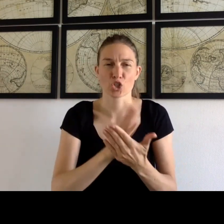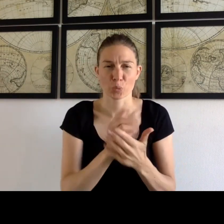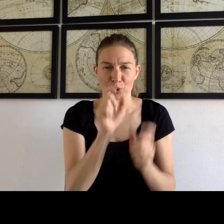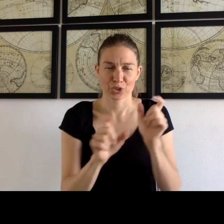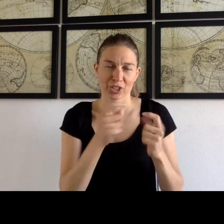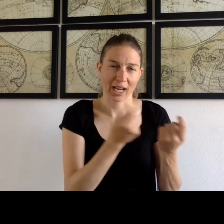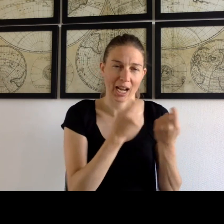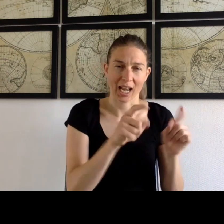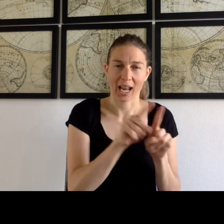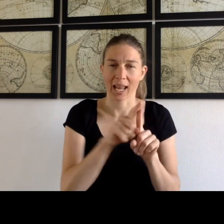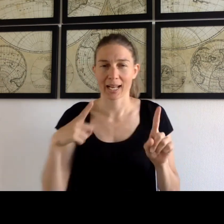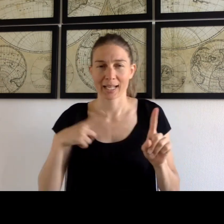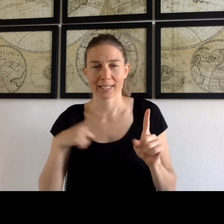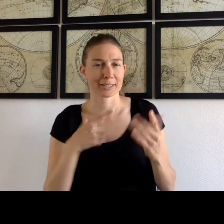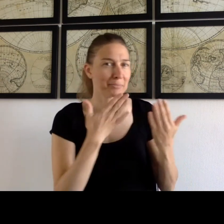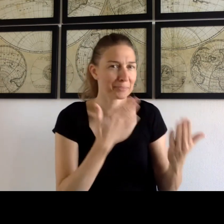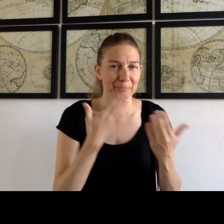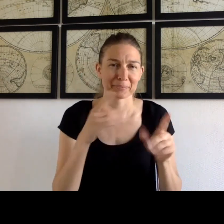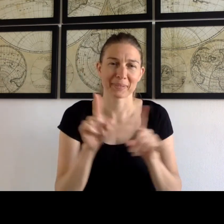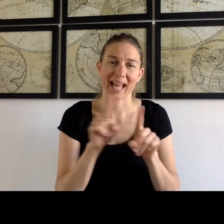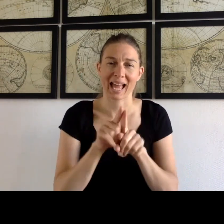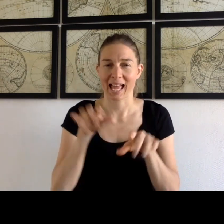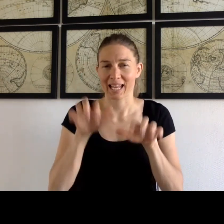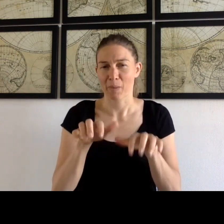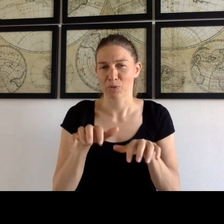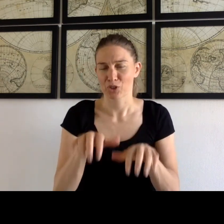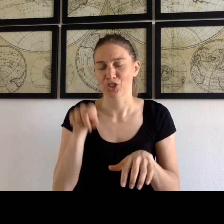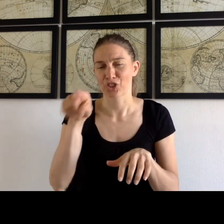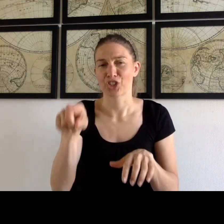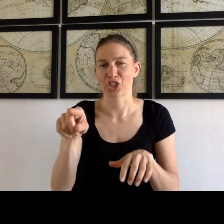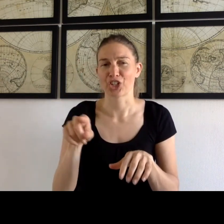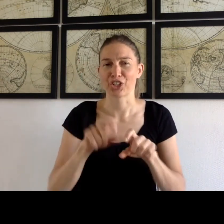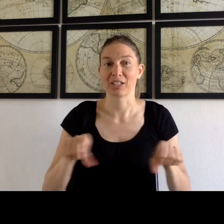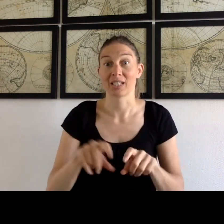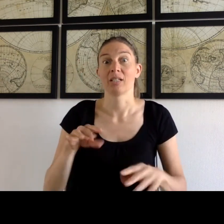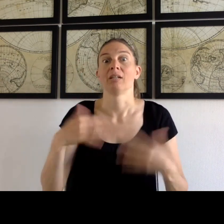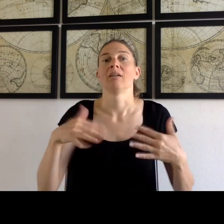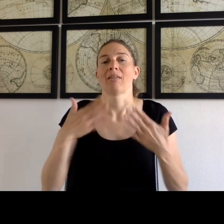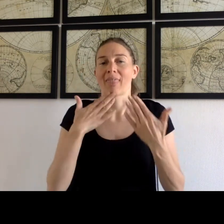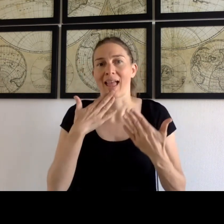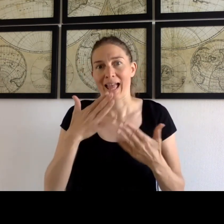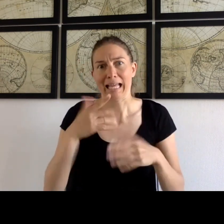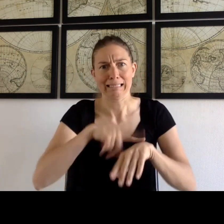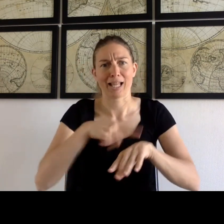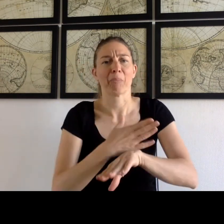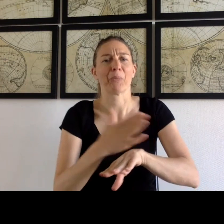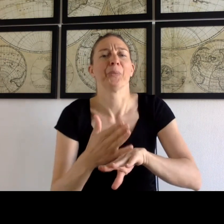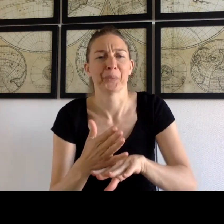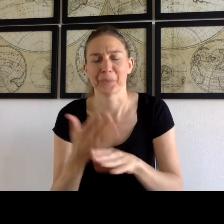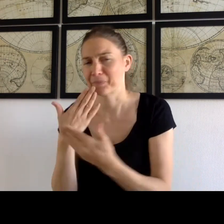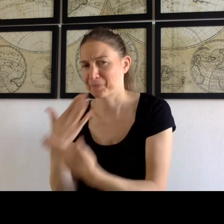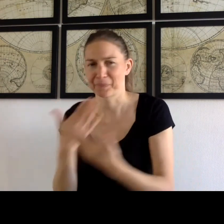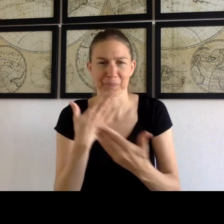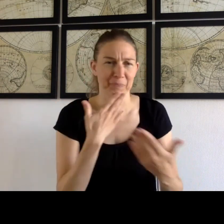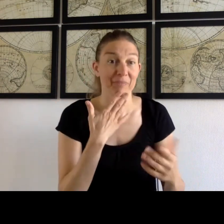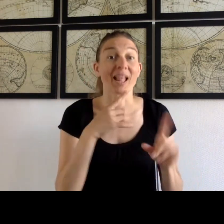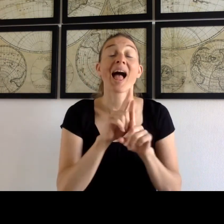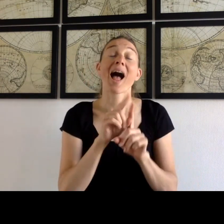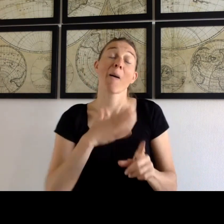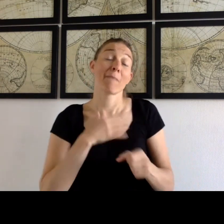and Lisa, and our captioner, Kimberly, especially as we went a little bit over time. And I would also like to thank my